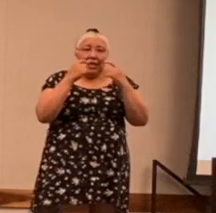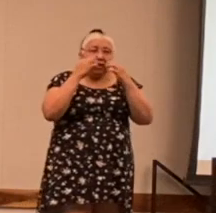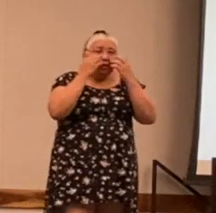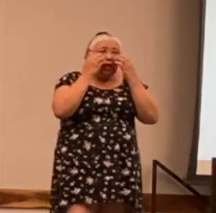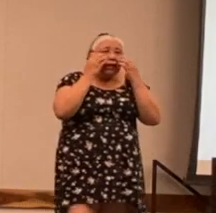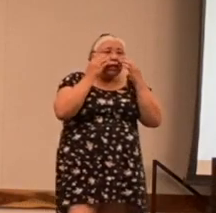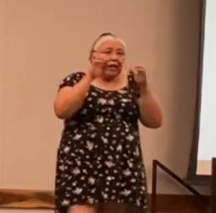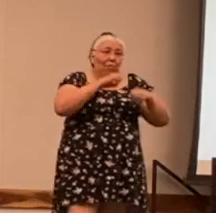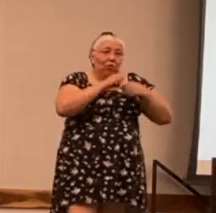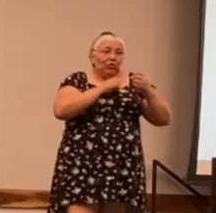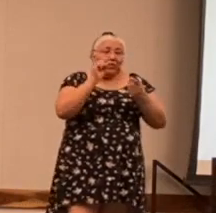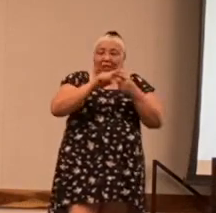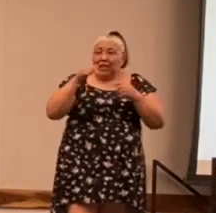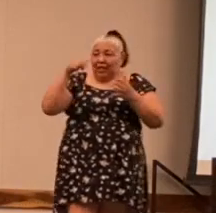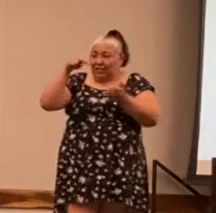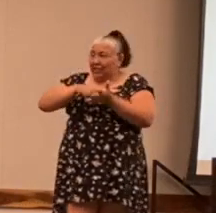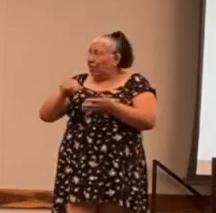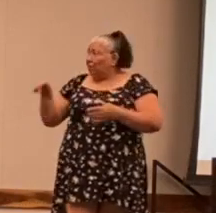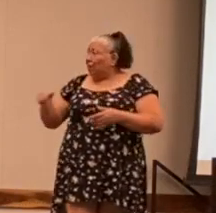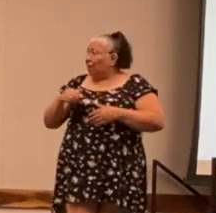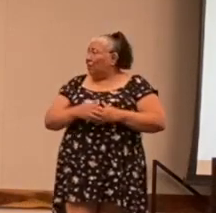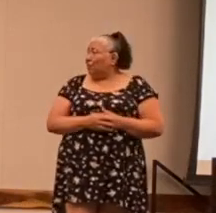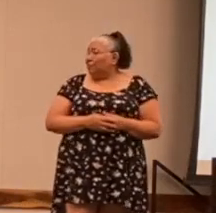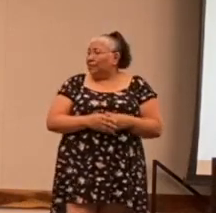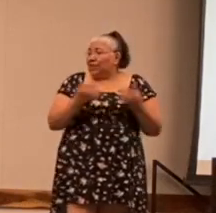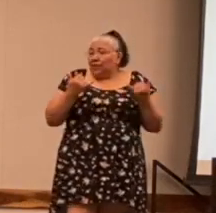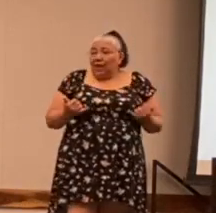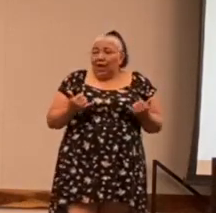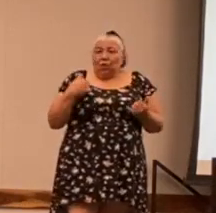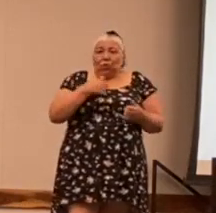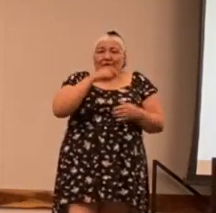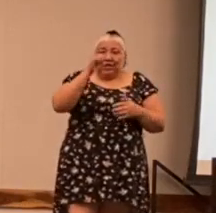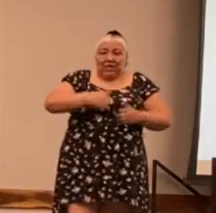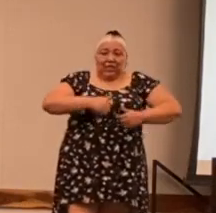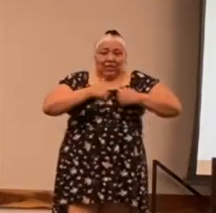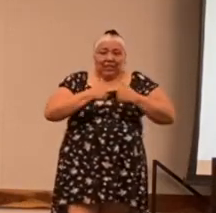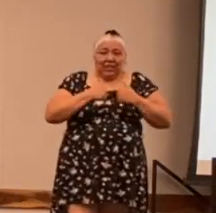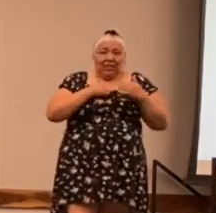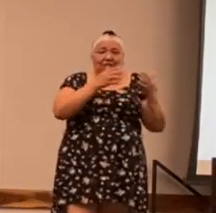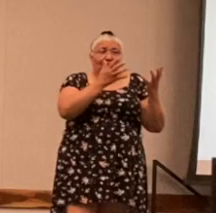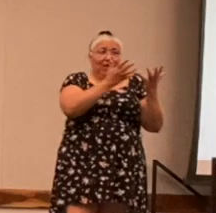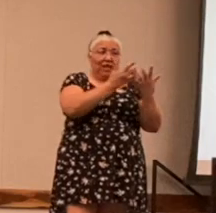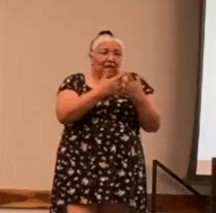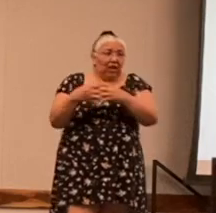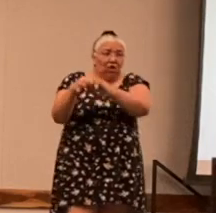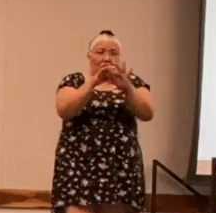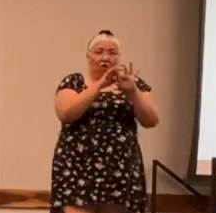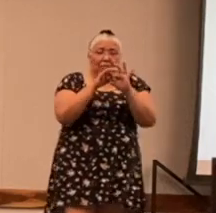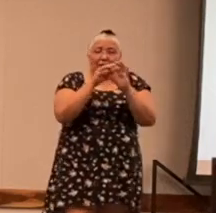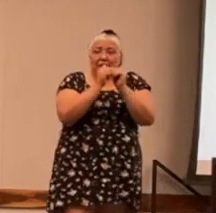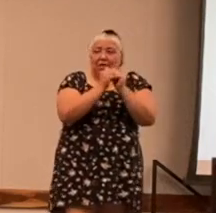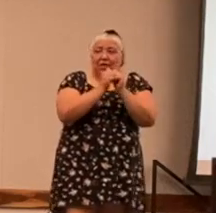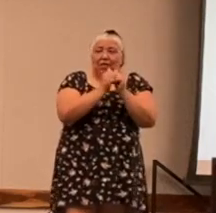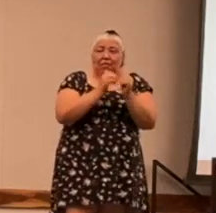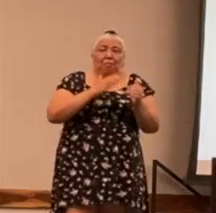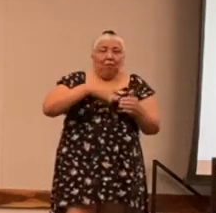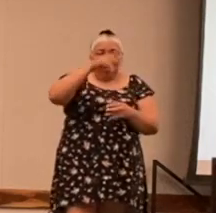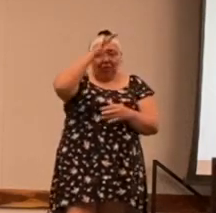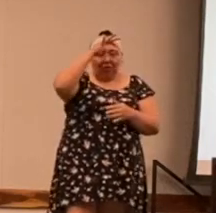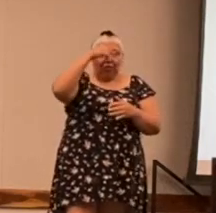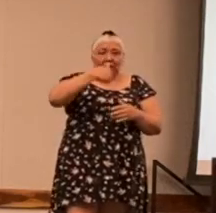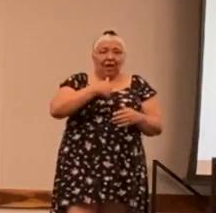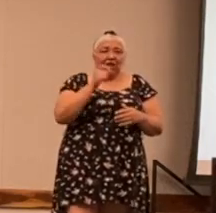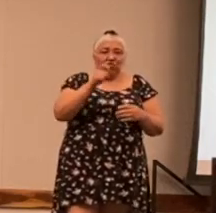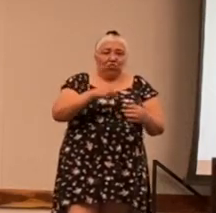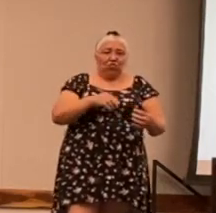here. It's crazy, right? So we need to live in harmony with one another, right? My father and I used to have a battle with